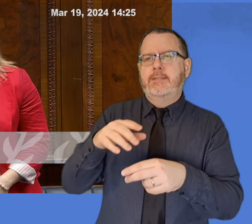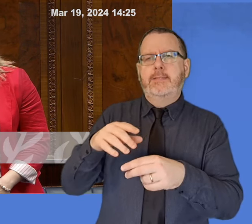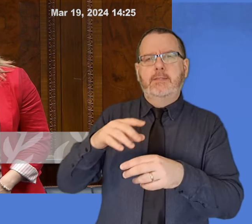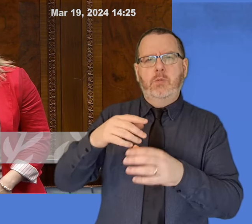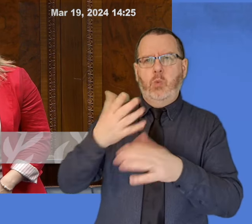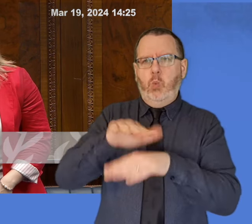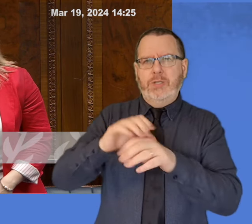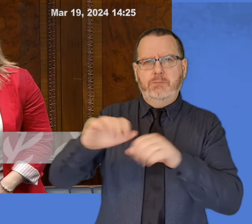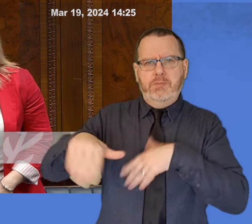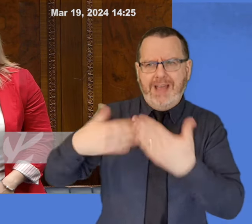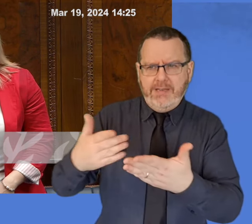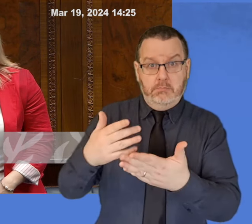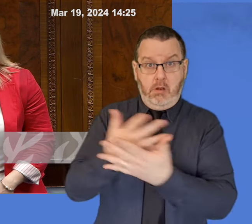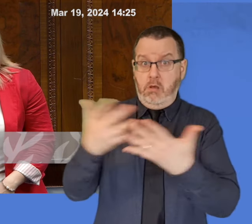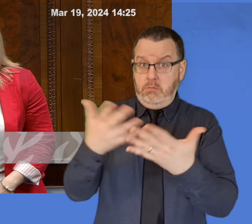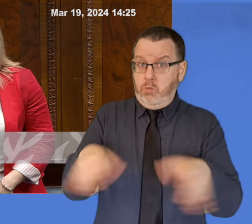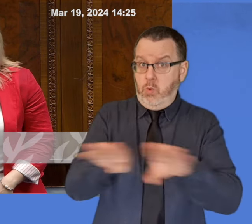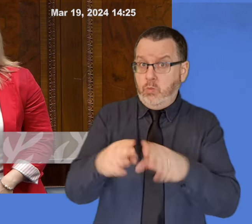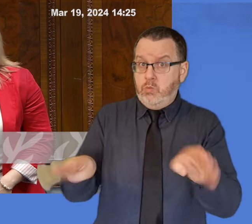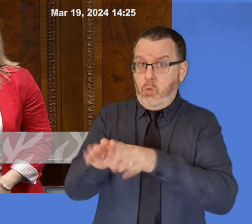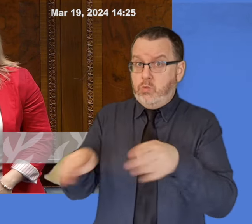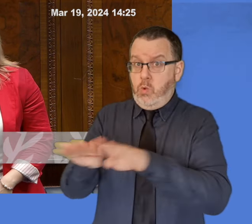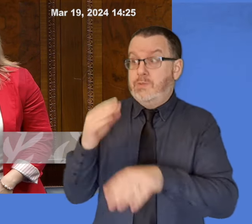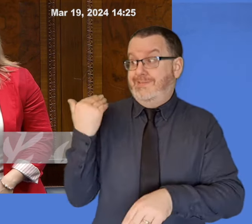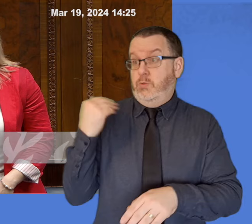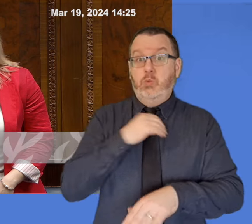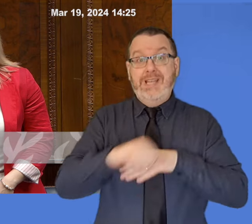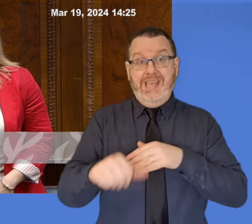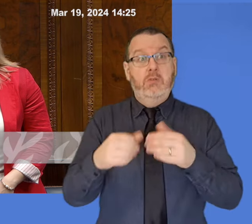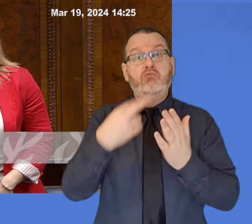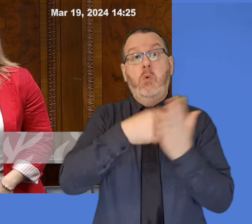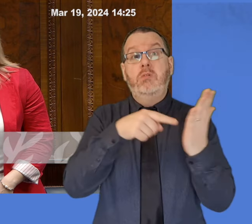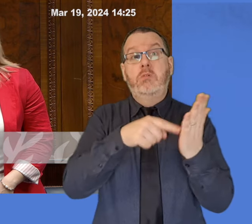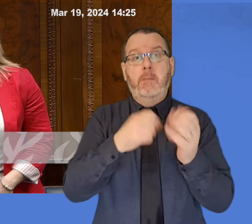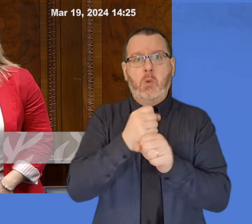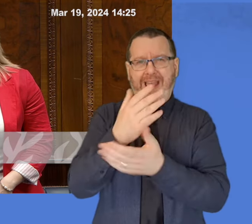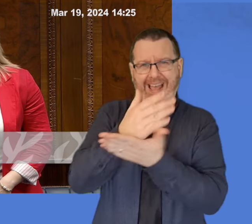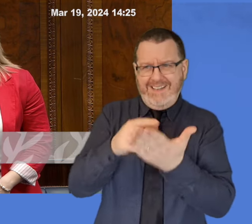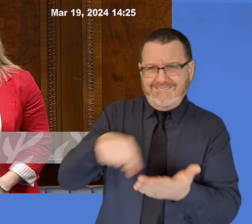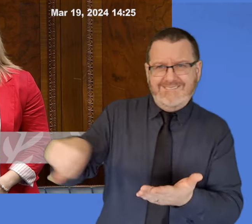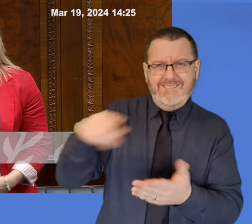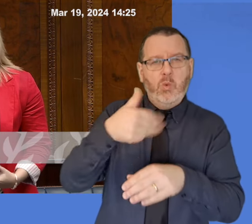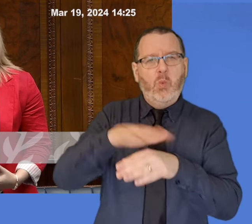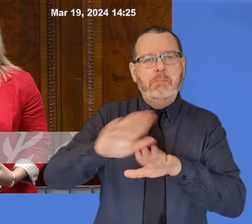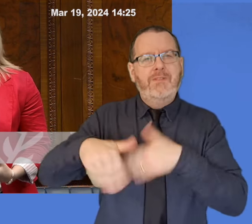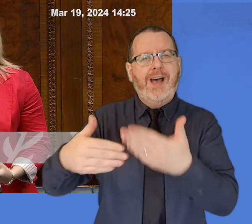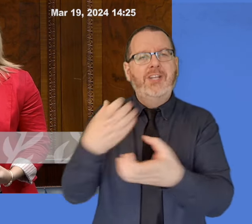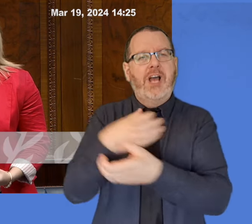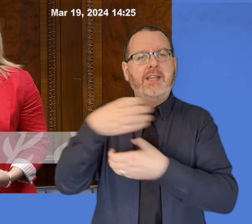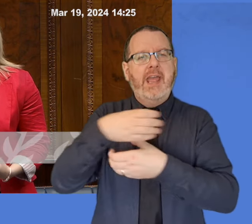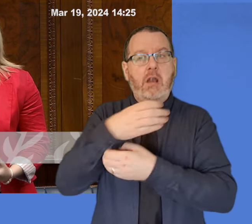for Childcare reported today about half of the childcare providers in Northern Ireland are reported as struggling or distressed in terms